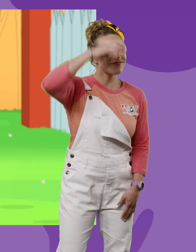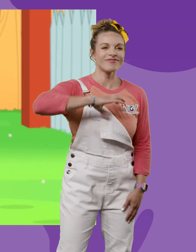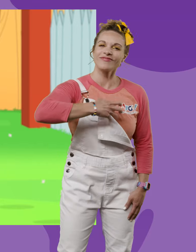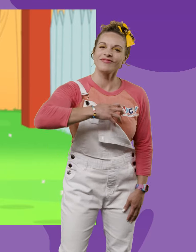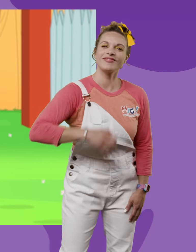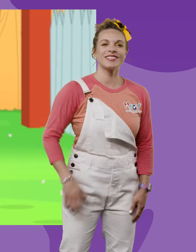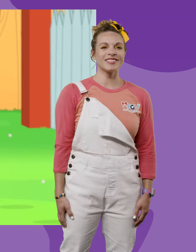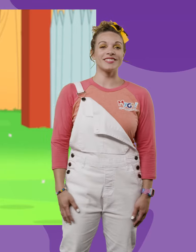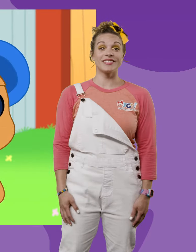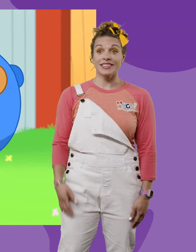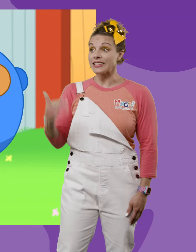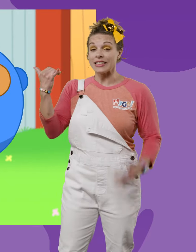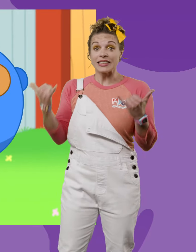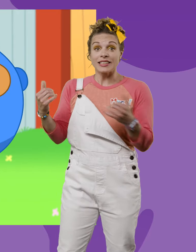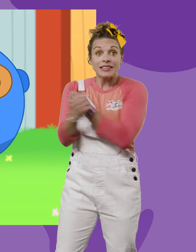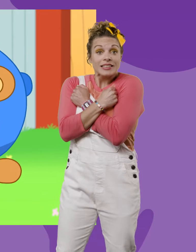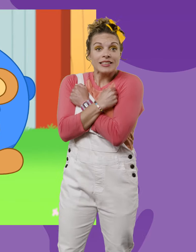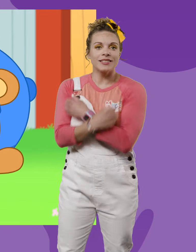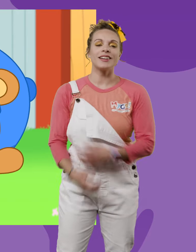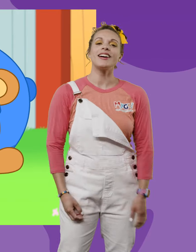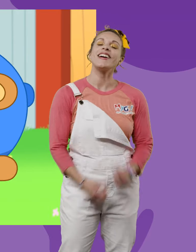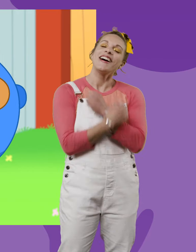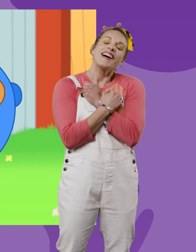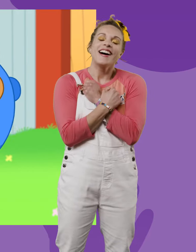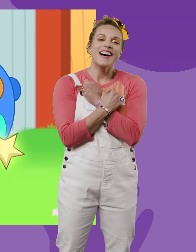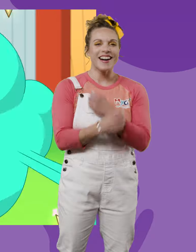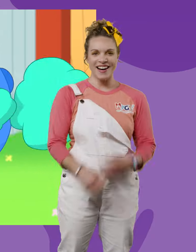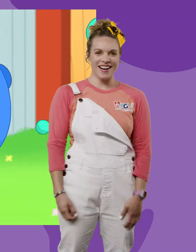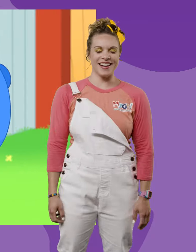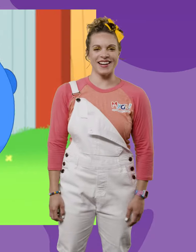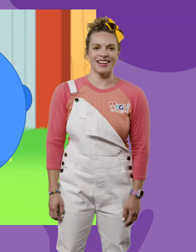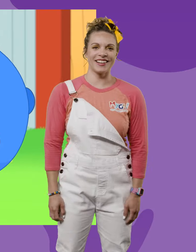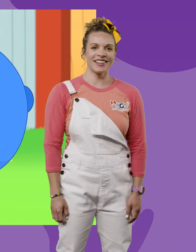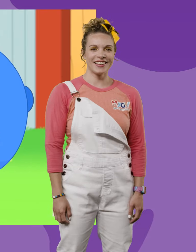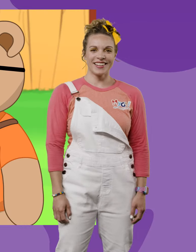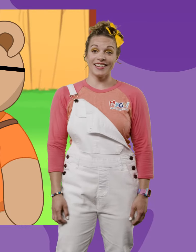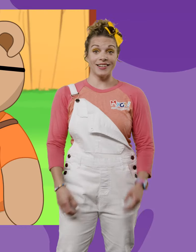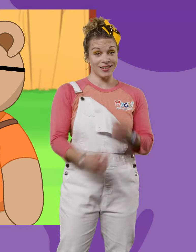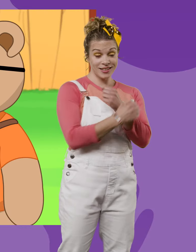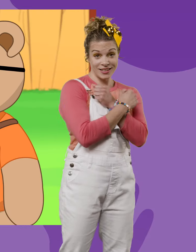Done, Mila and Morphle. Now hug. Hug.